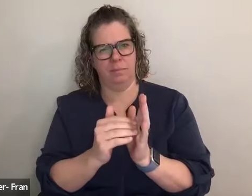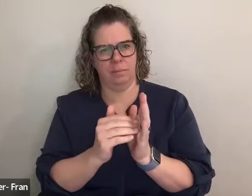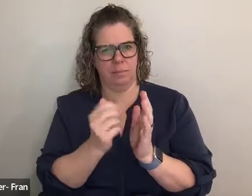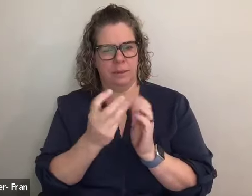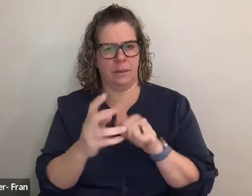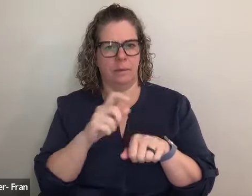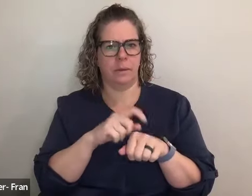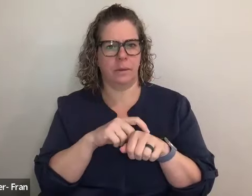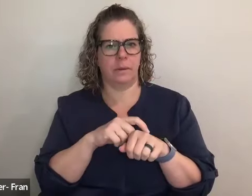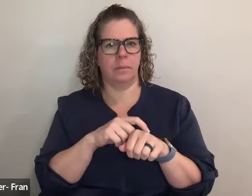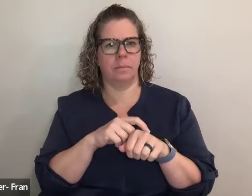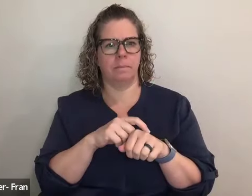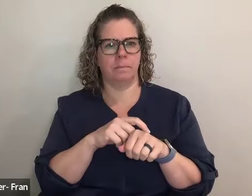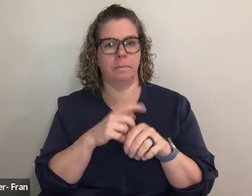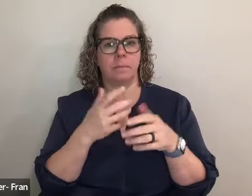And then take a breath.